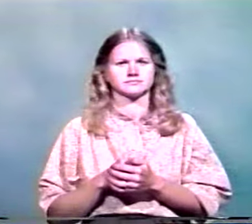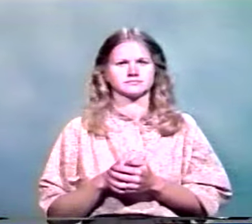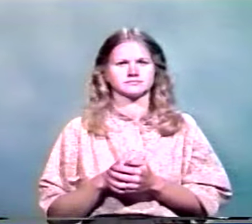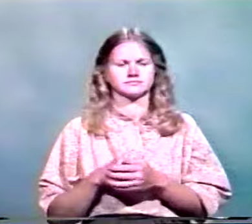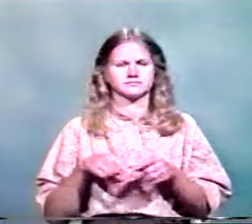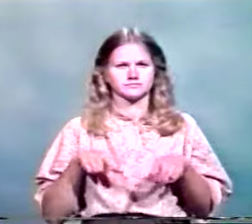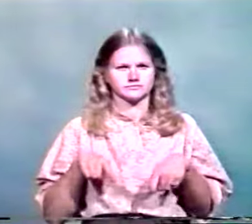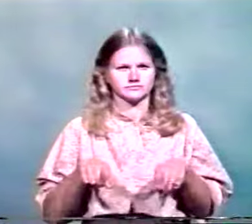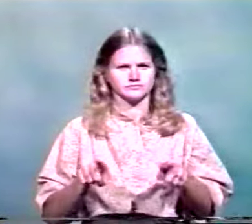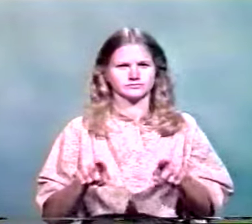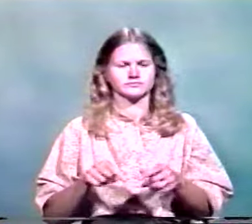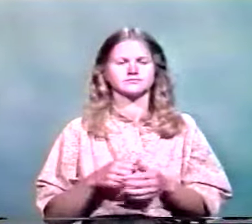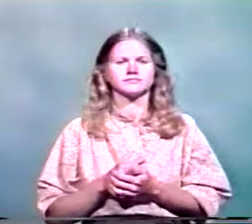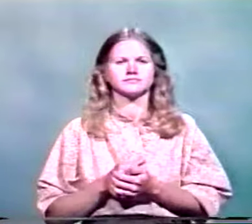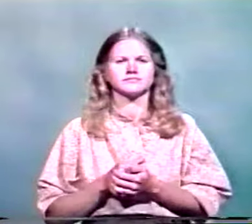During.